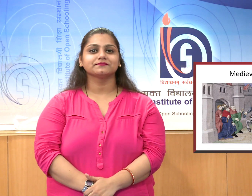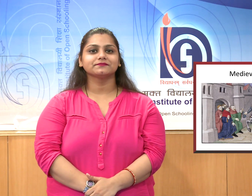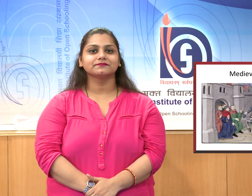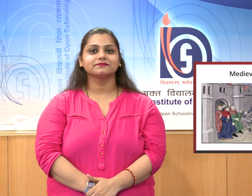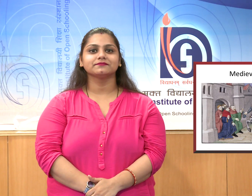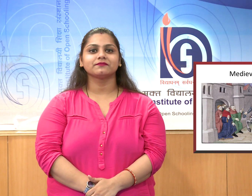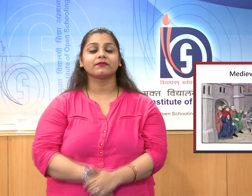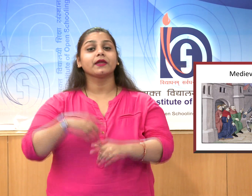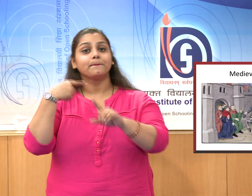and